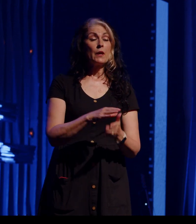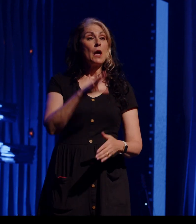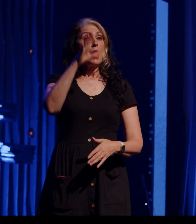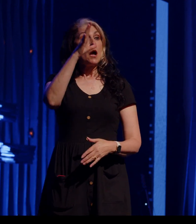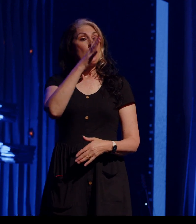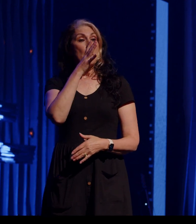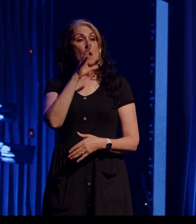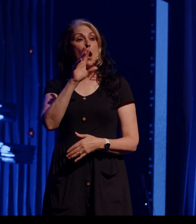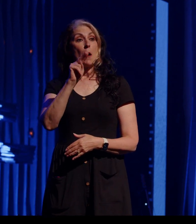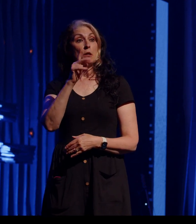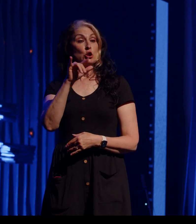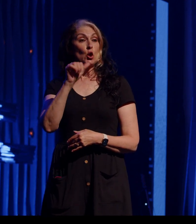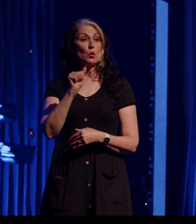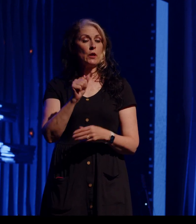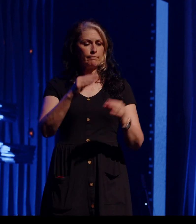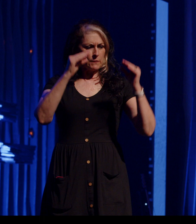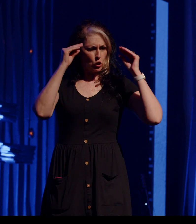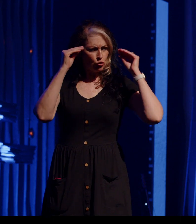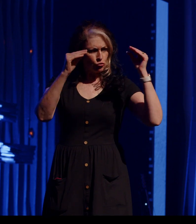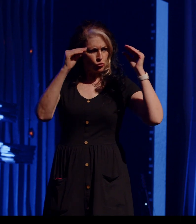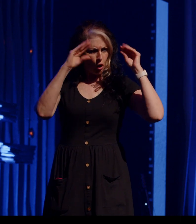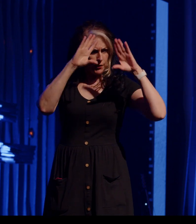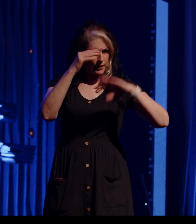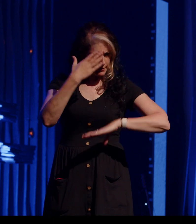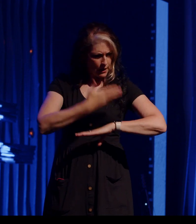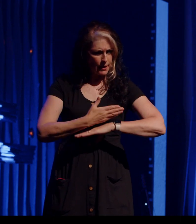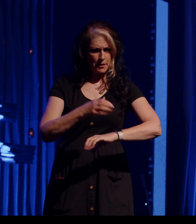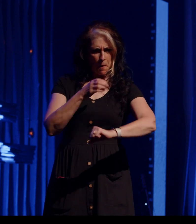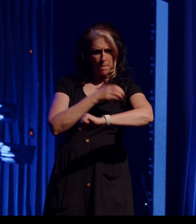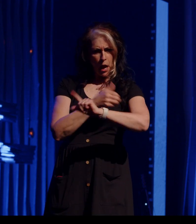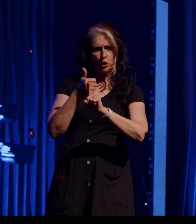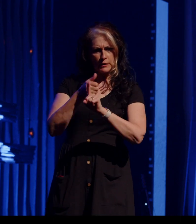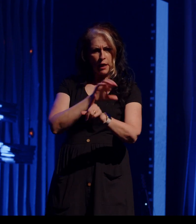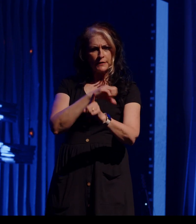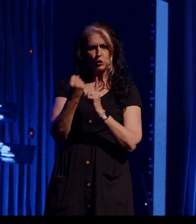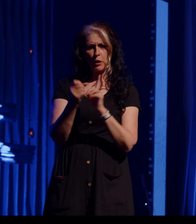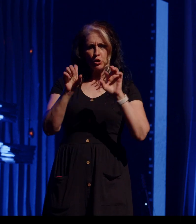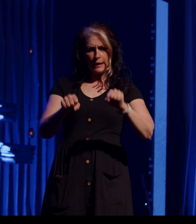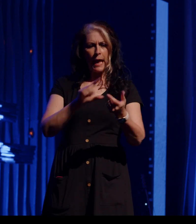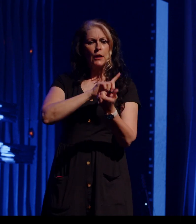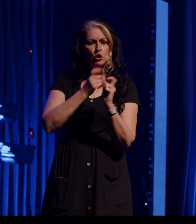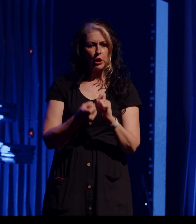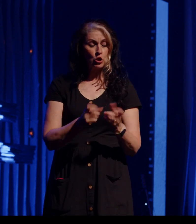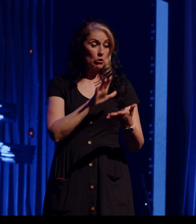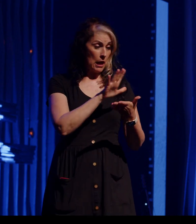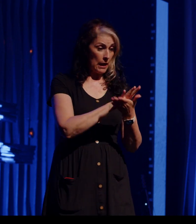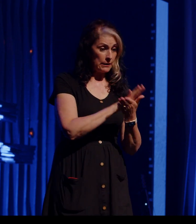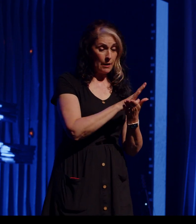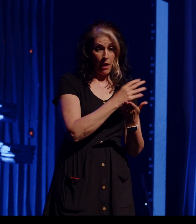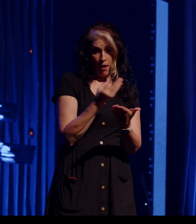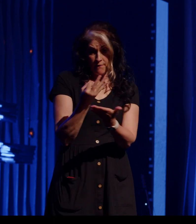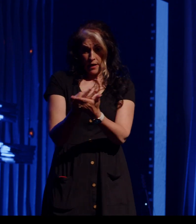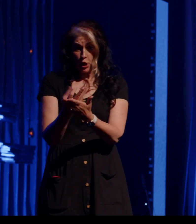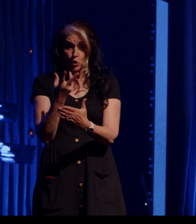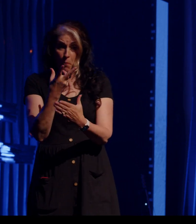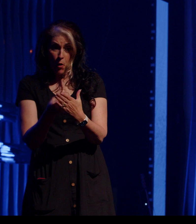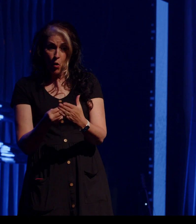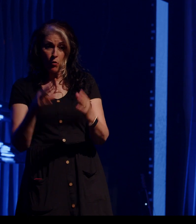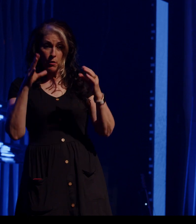mom, however, taught her sons that it was in their power to change their situation in life, both academically and